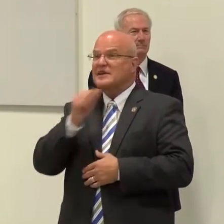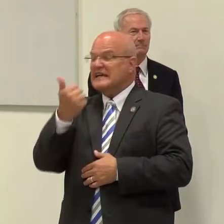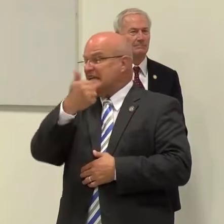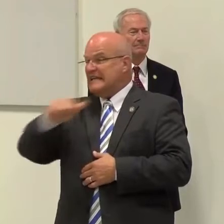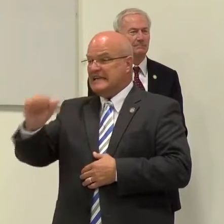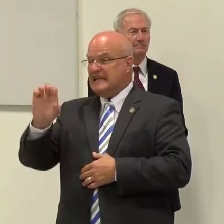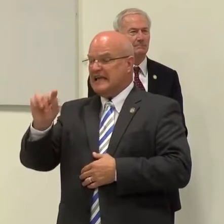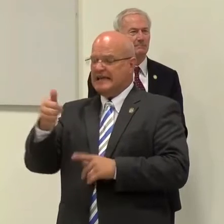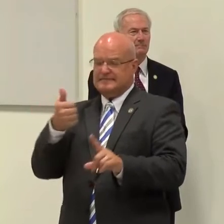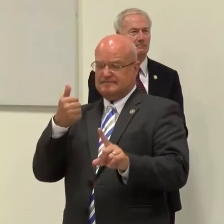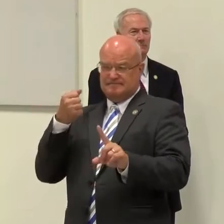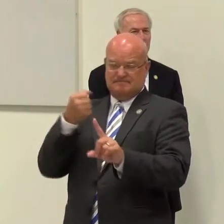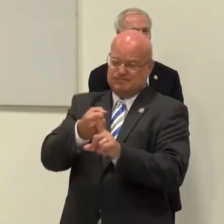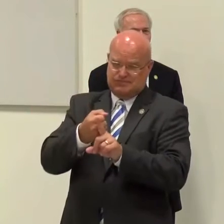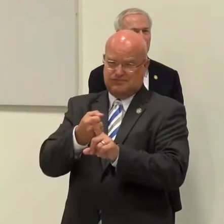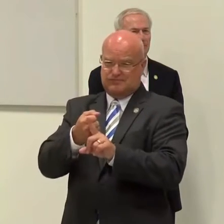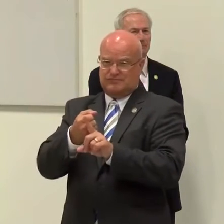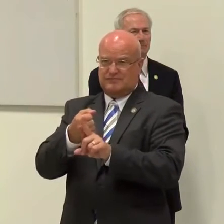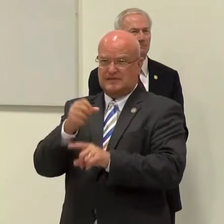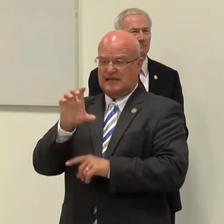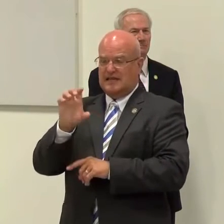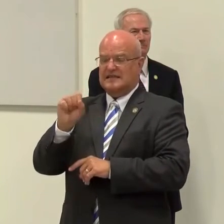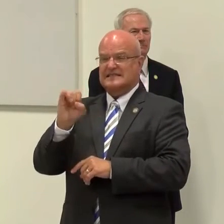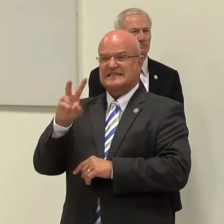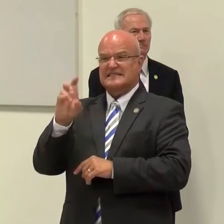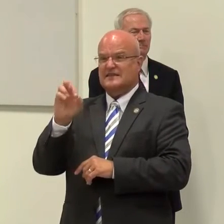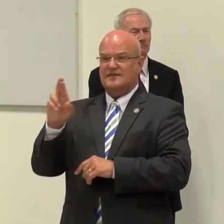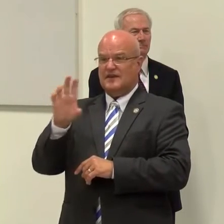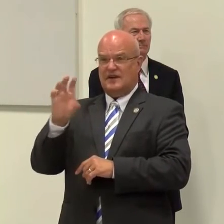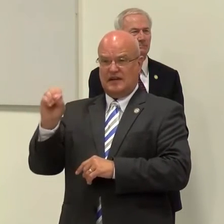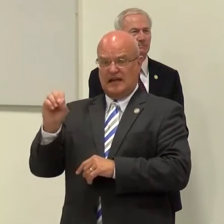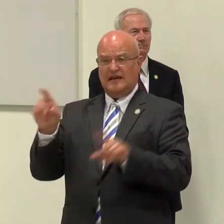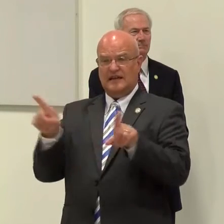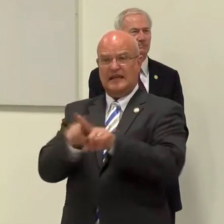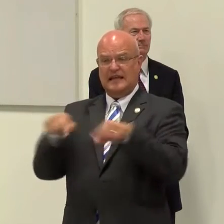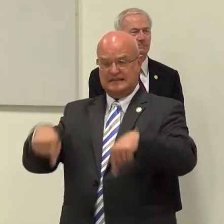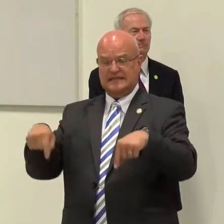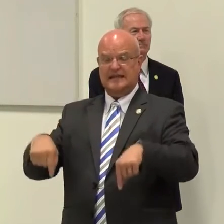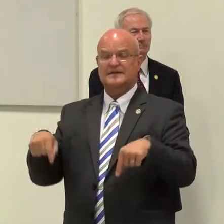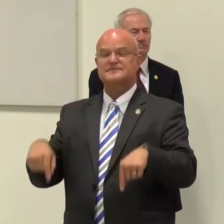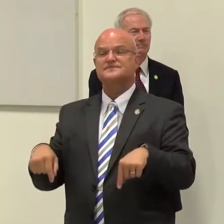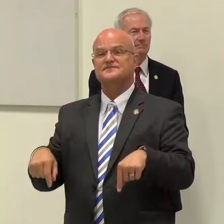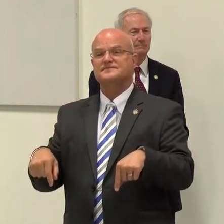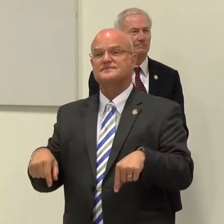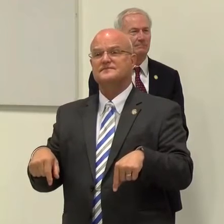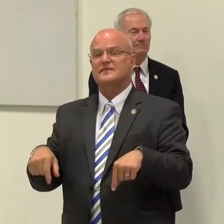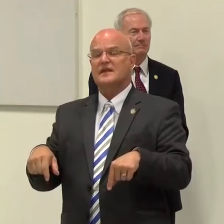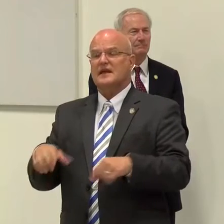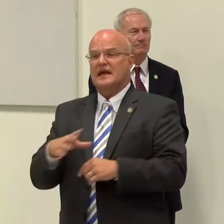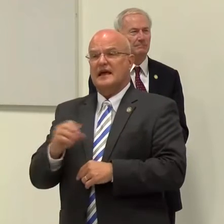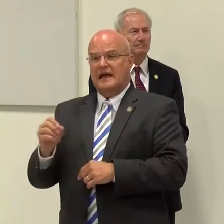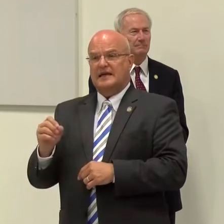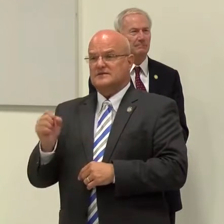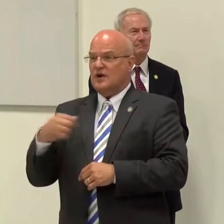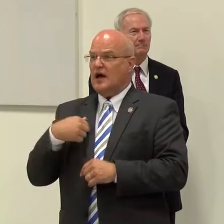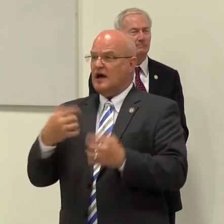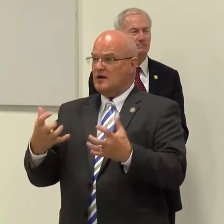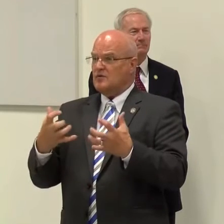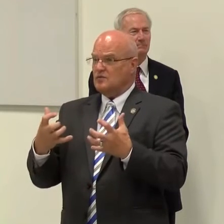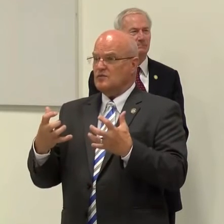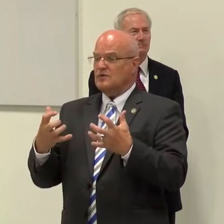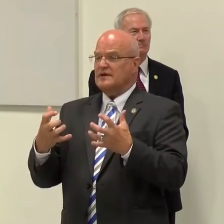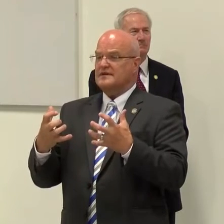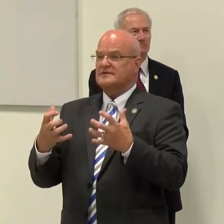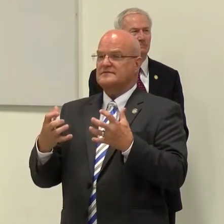that's been hit as hard by the COVID-19 outbreak as this county, and so I want